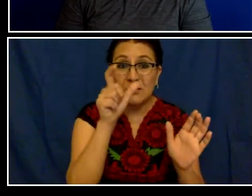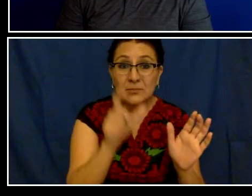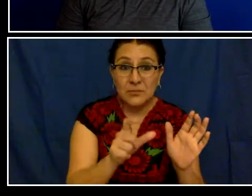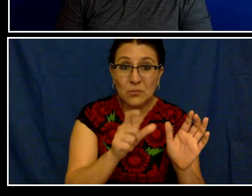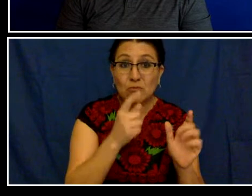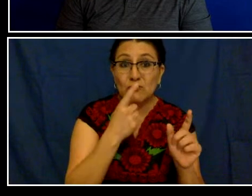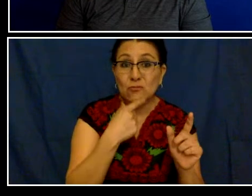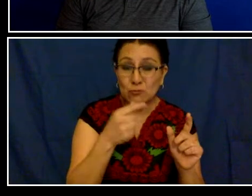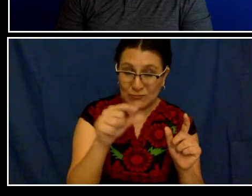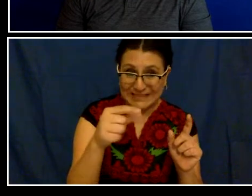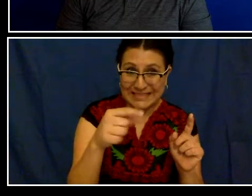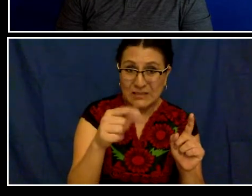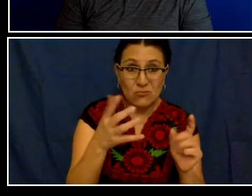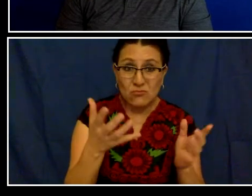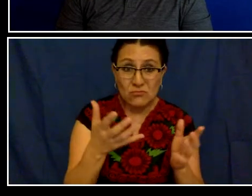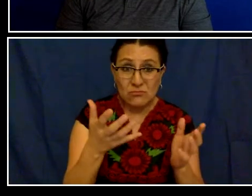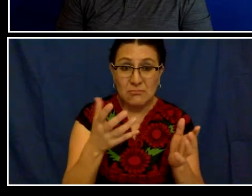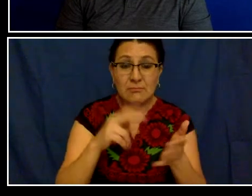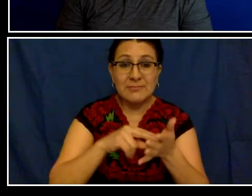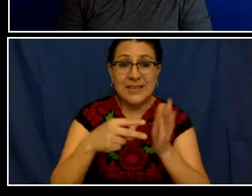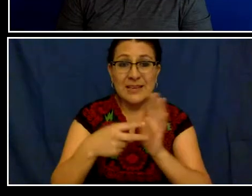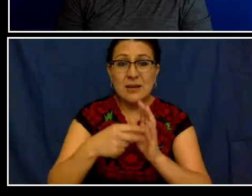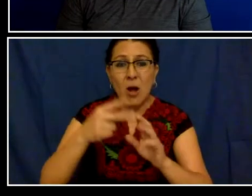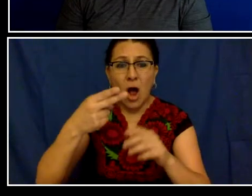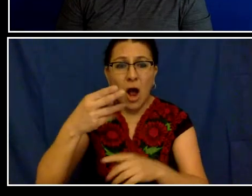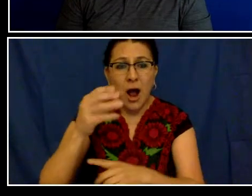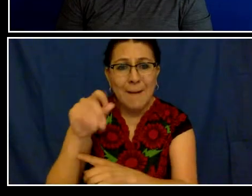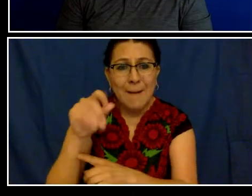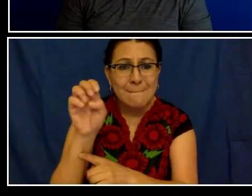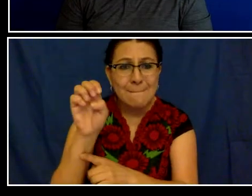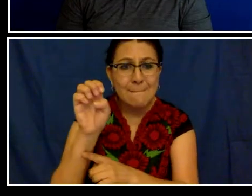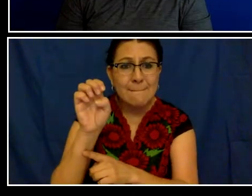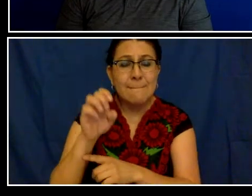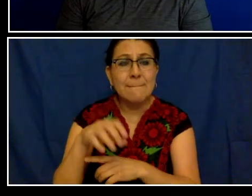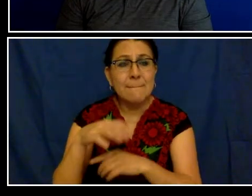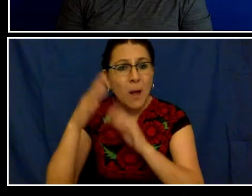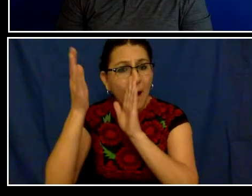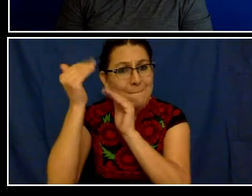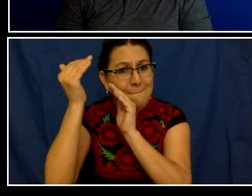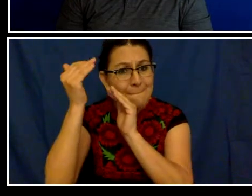of red. And what those represents is the green means